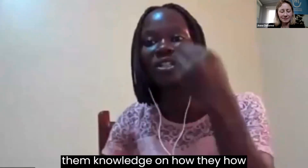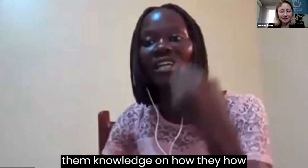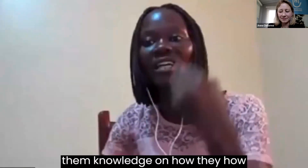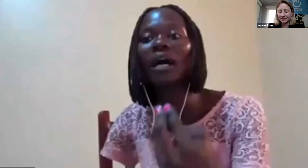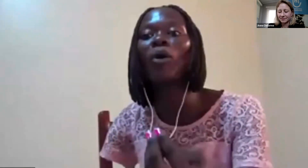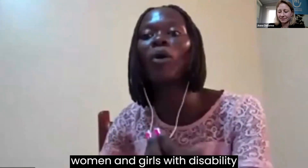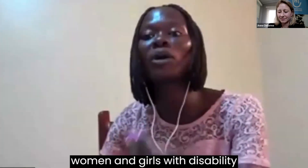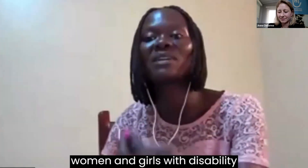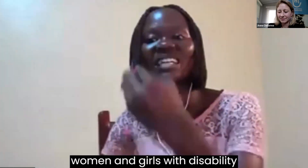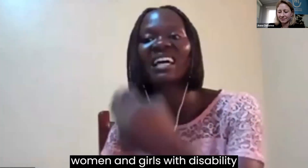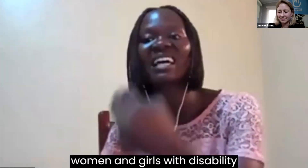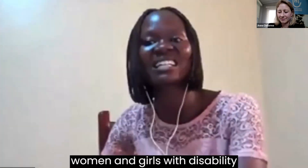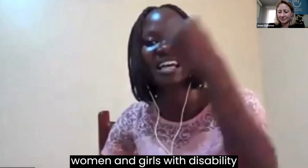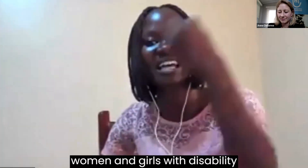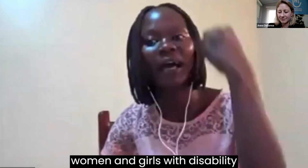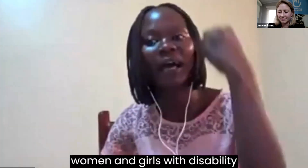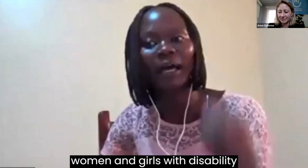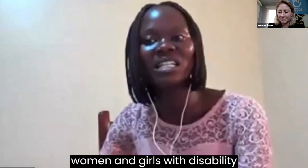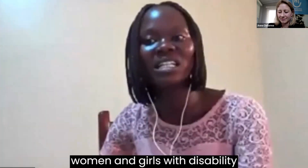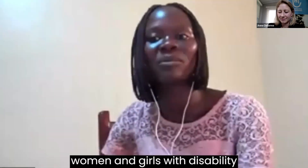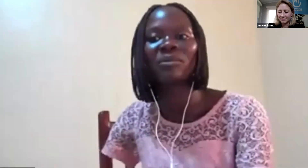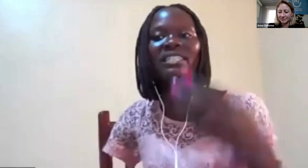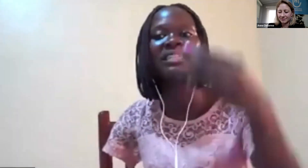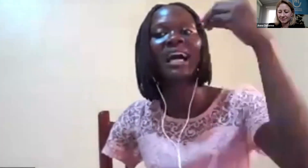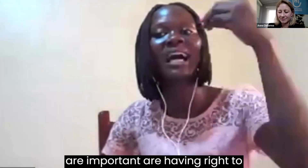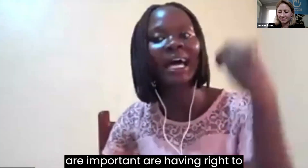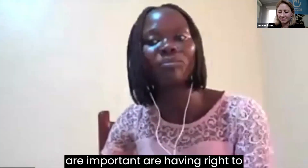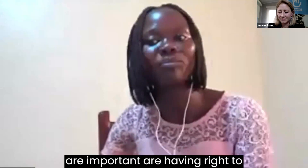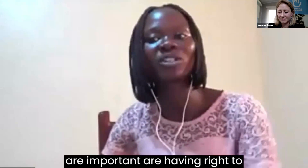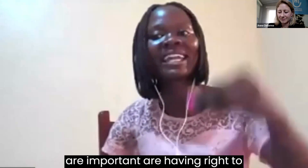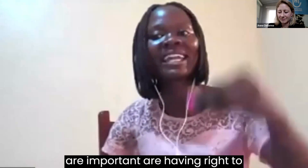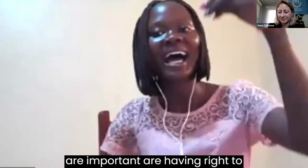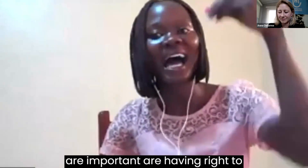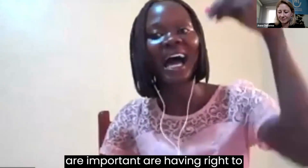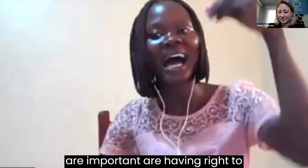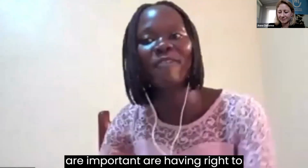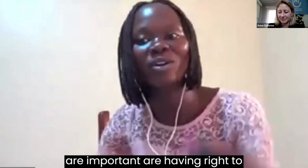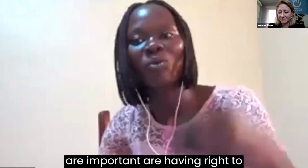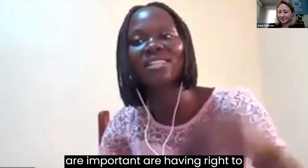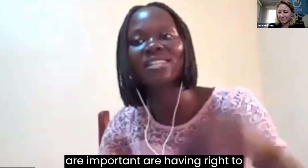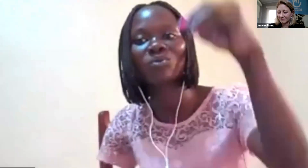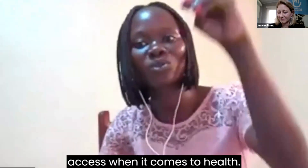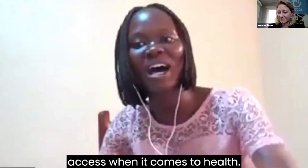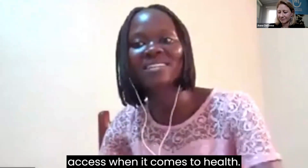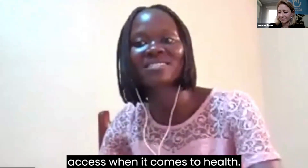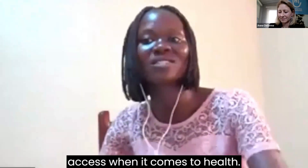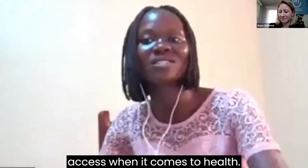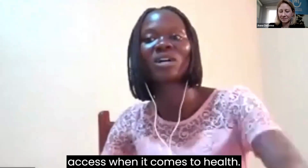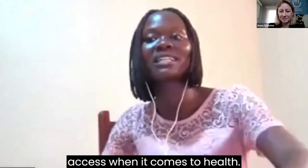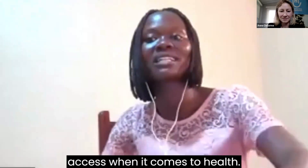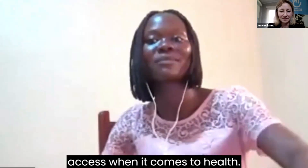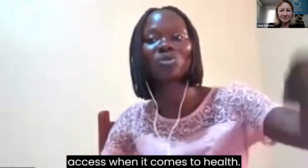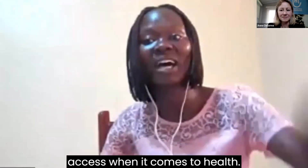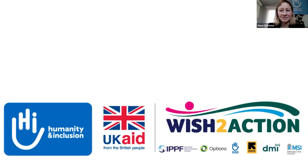how women and girls with disability are important, are having right to access when